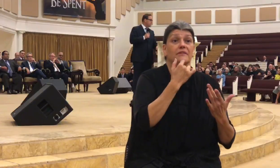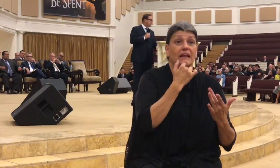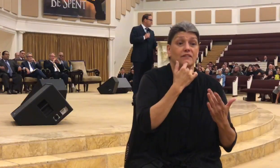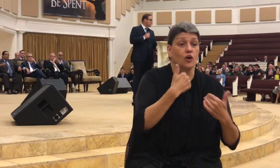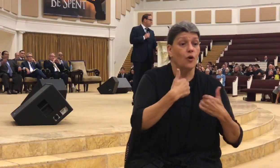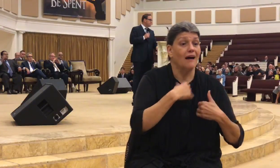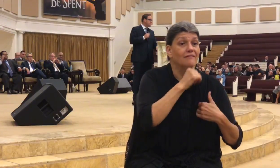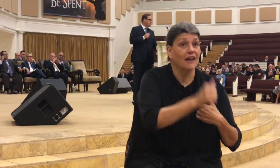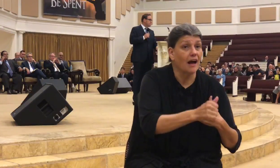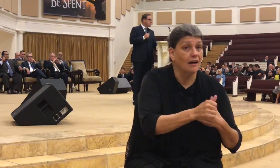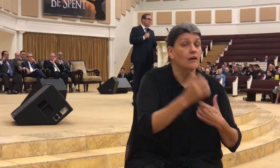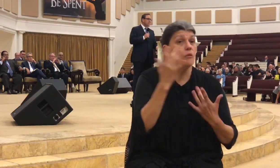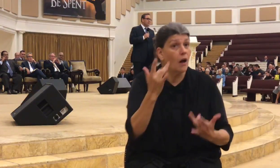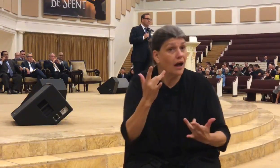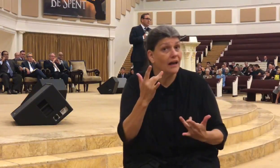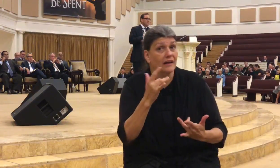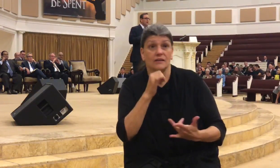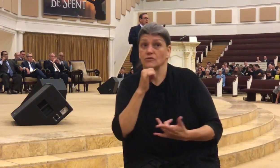not.